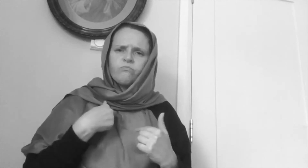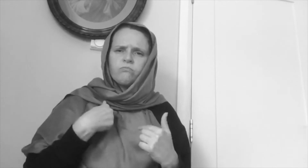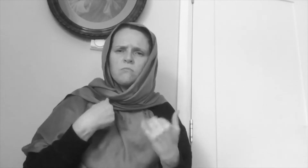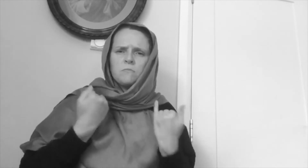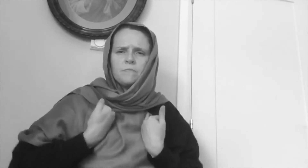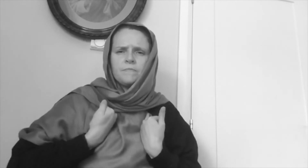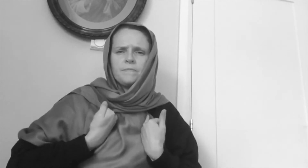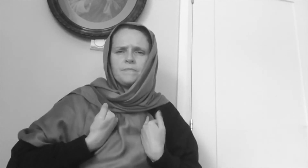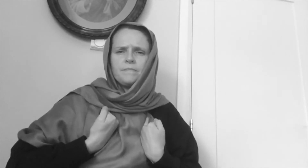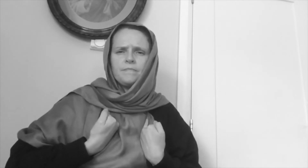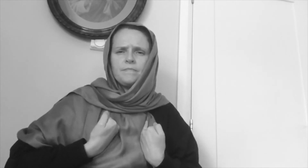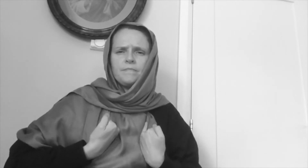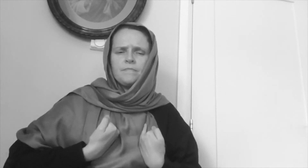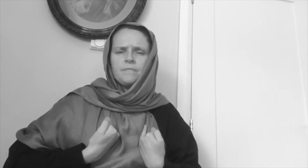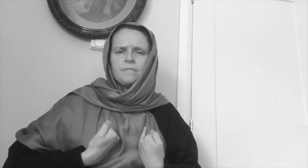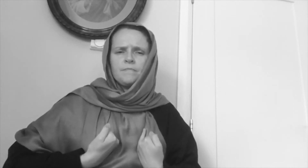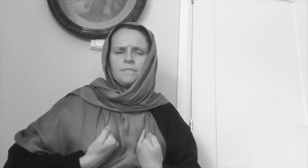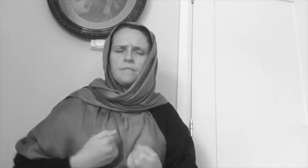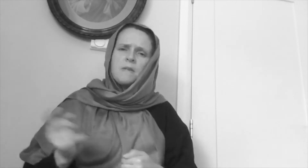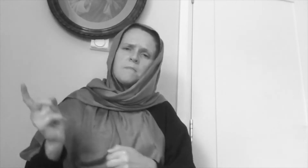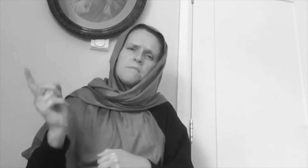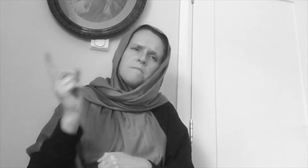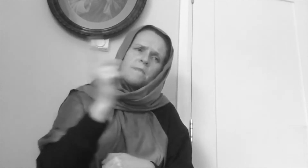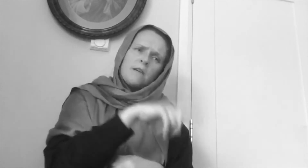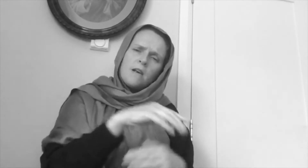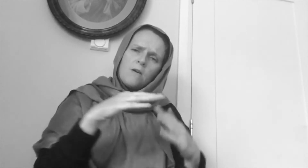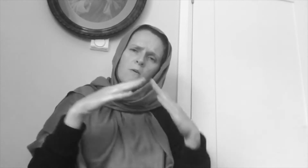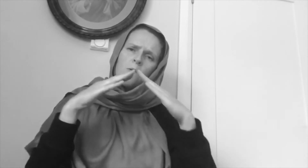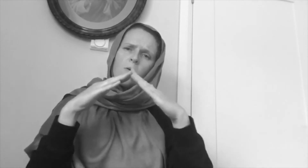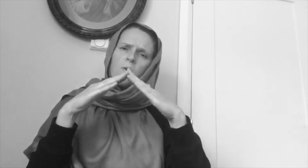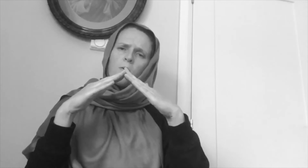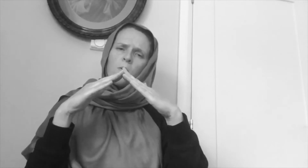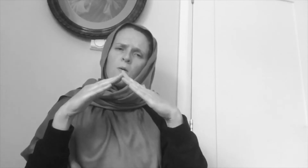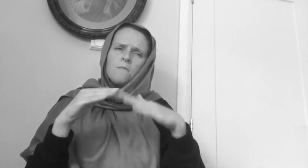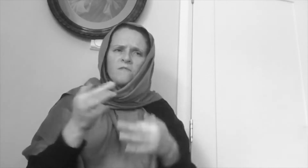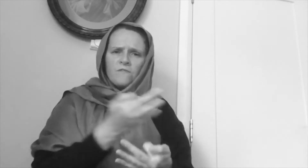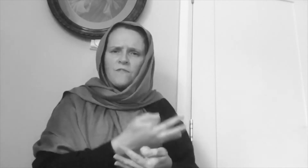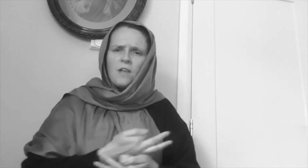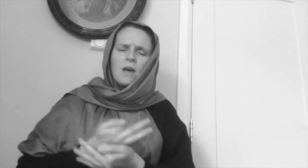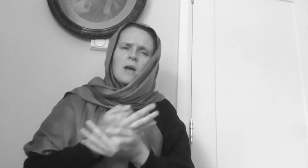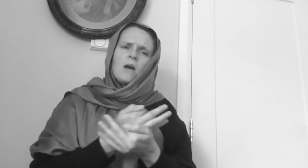when I was ill, and I returned home to my family and stayed with them for a